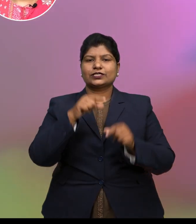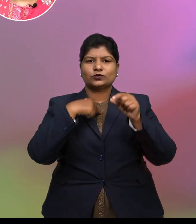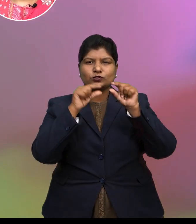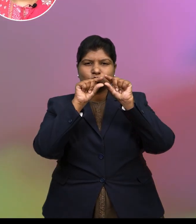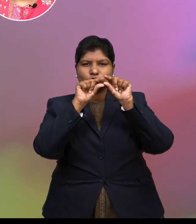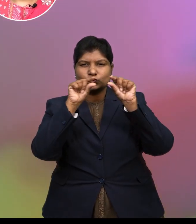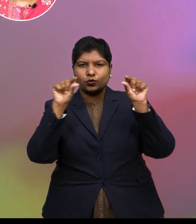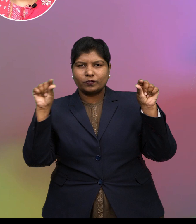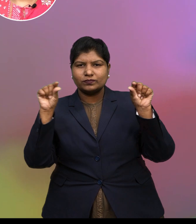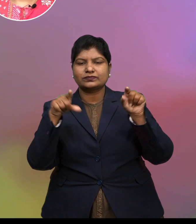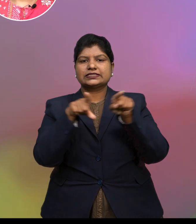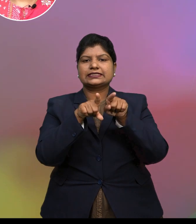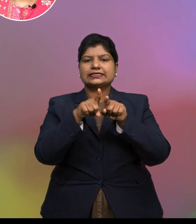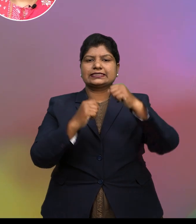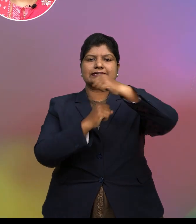tube-like structure called